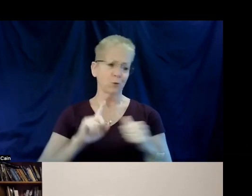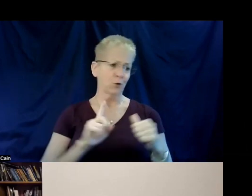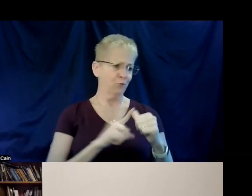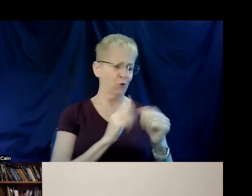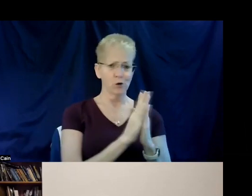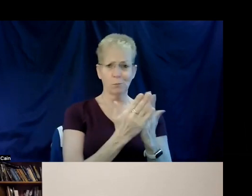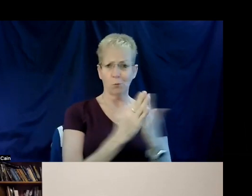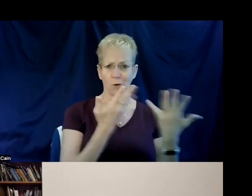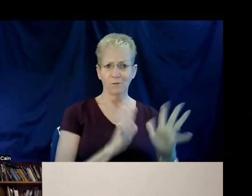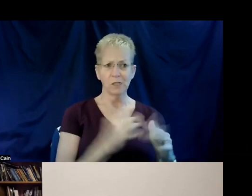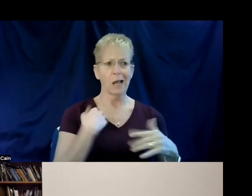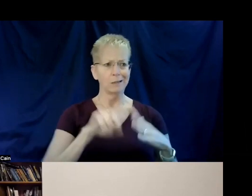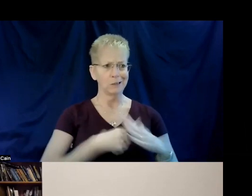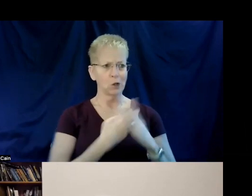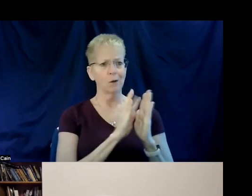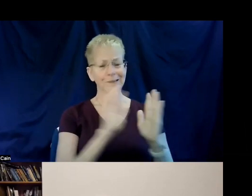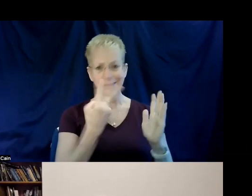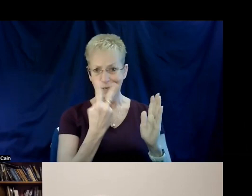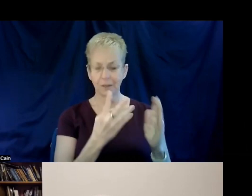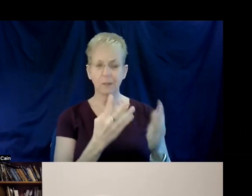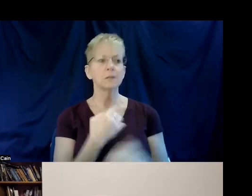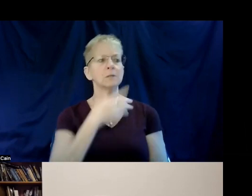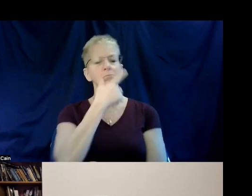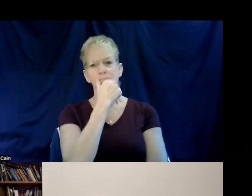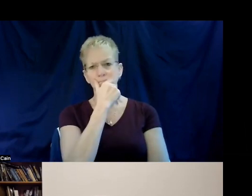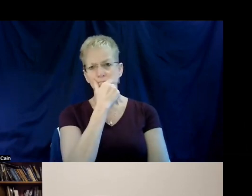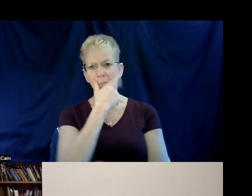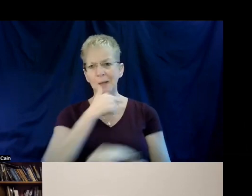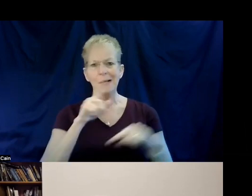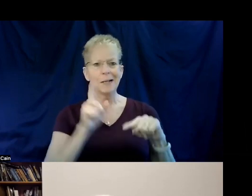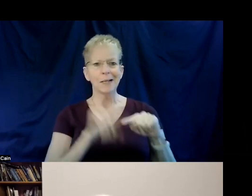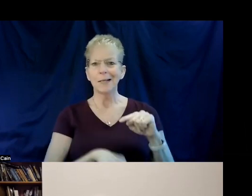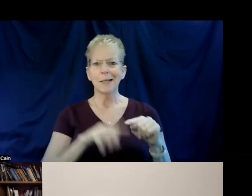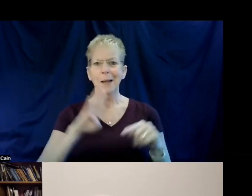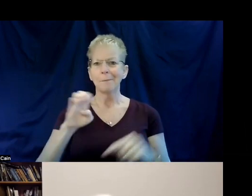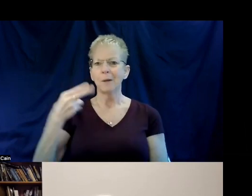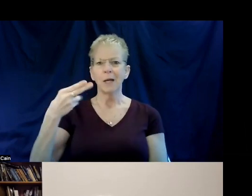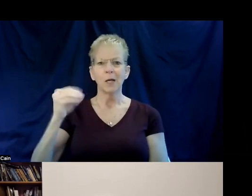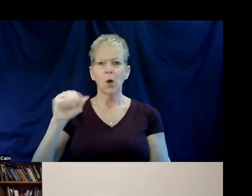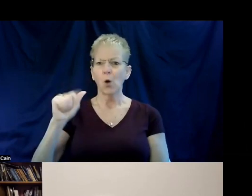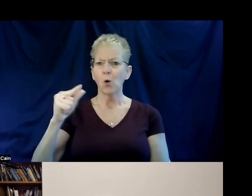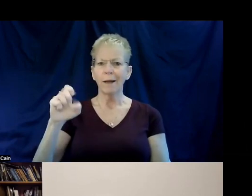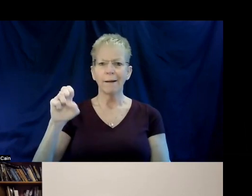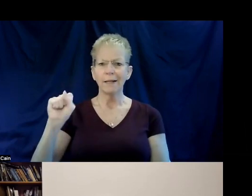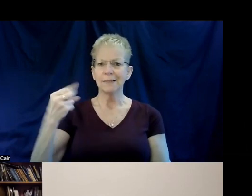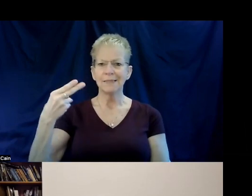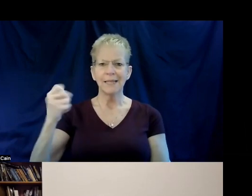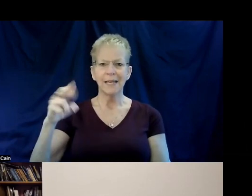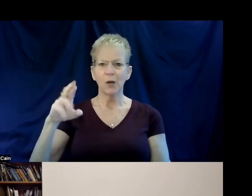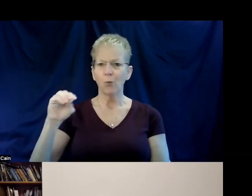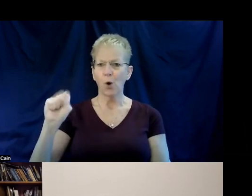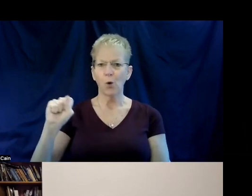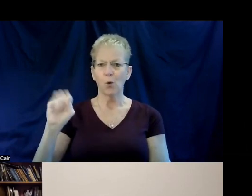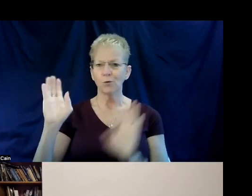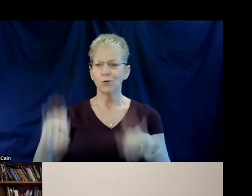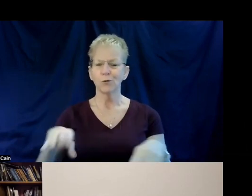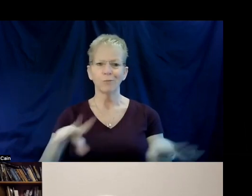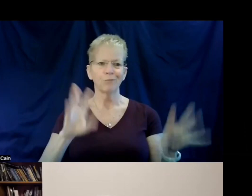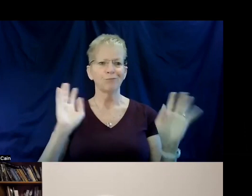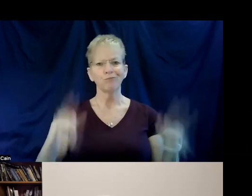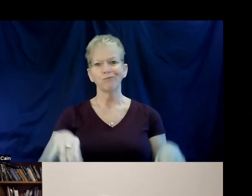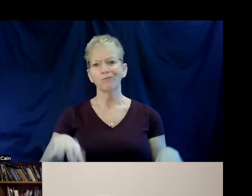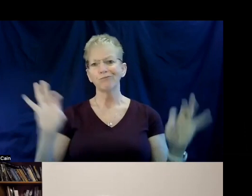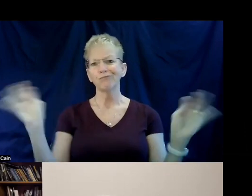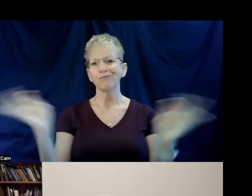was going to start the second, that this can't be Hogan's Heroes. That, Billy is pretty flip